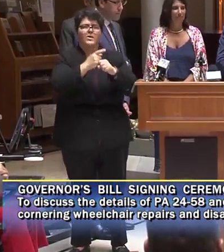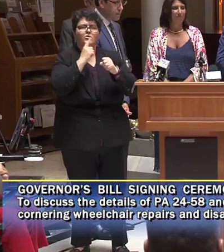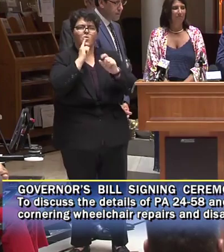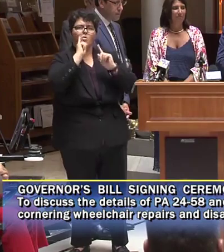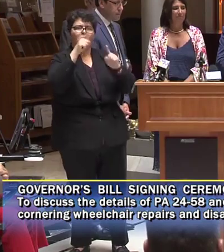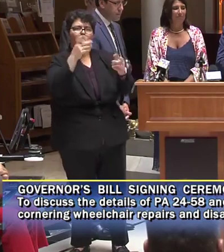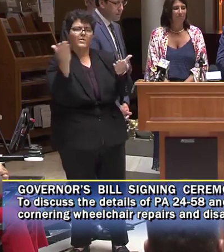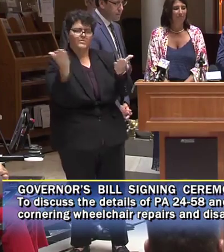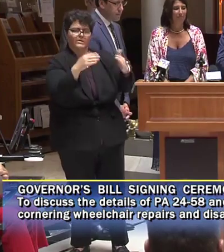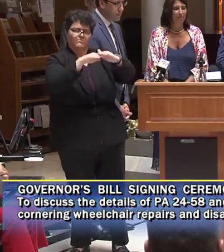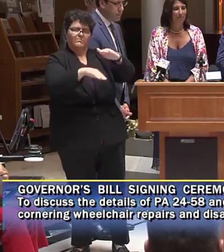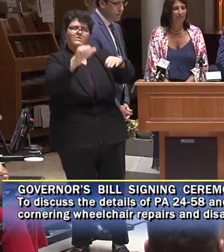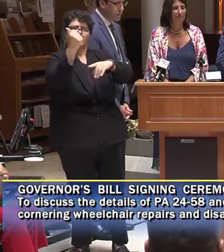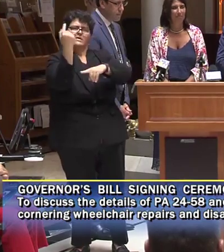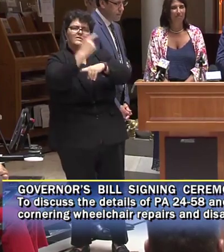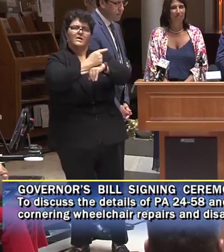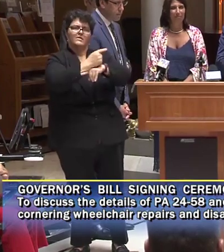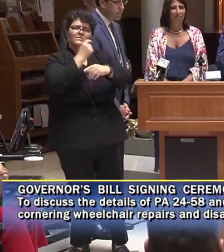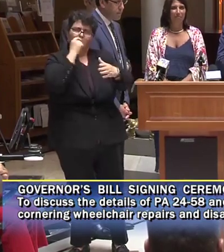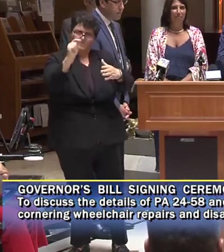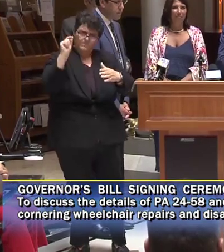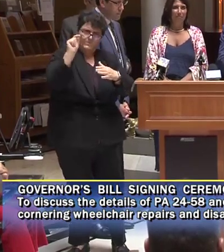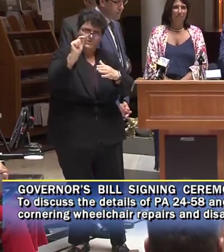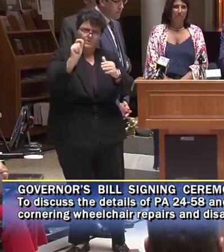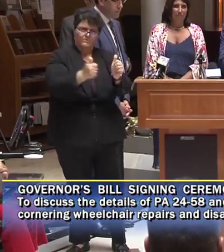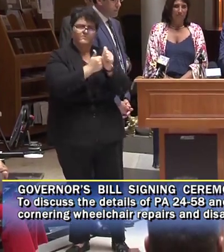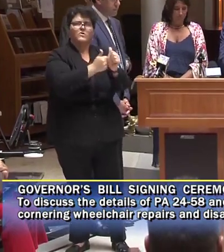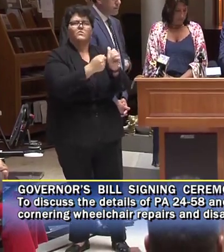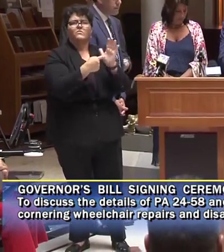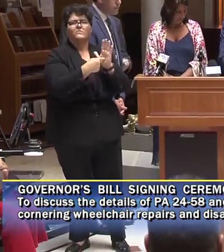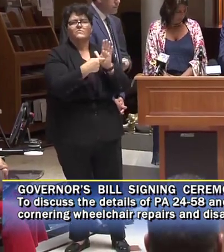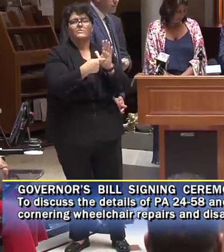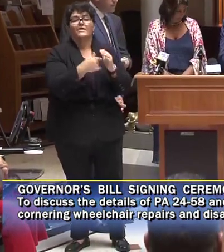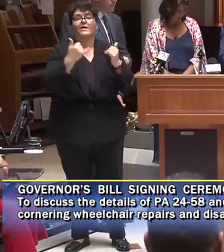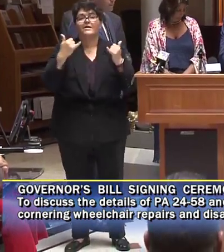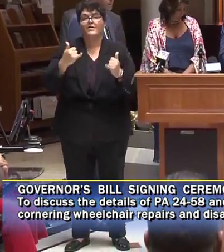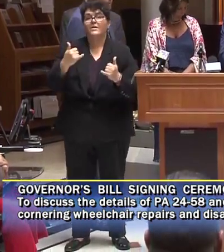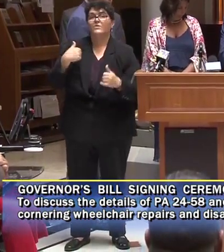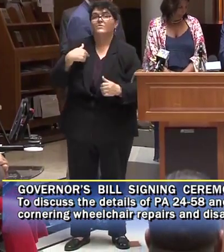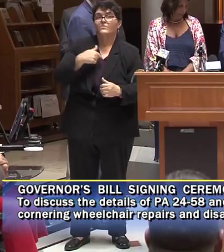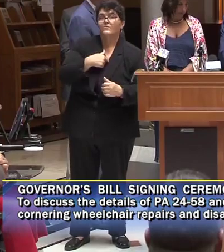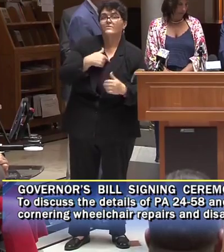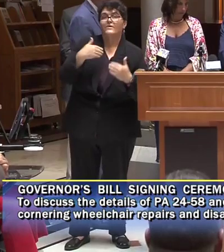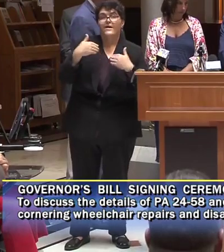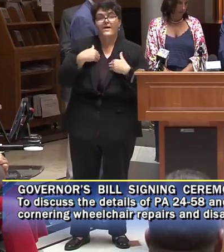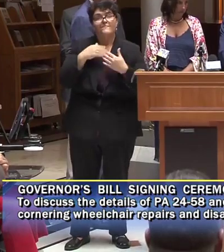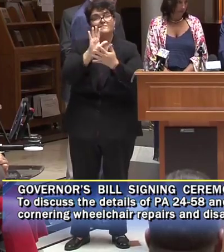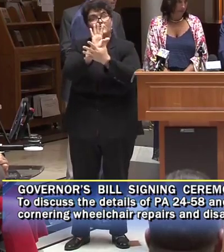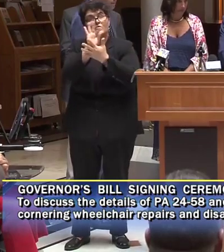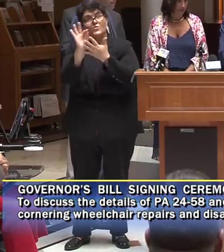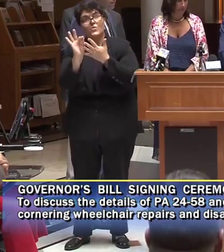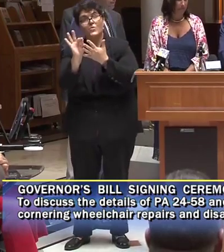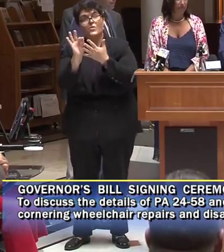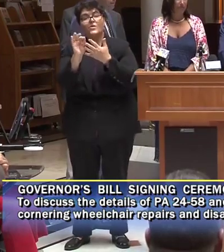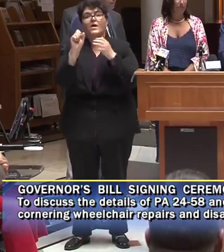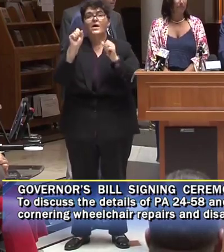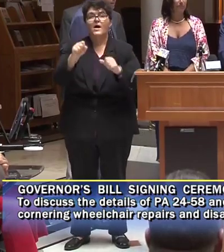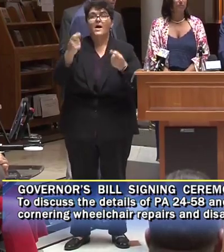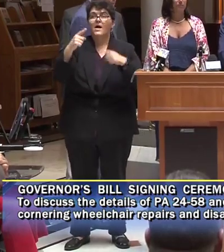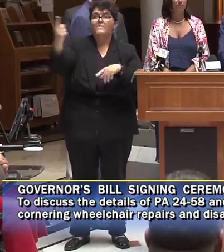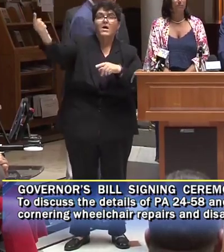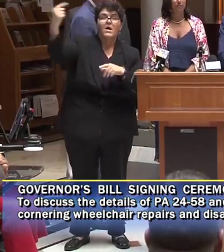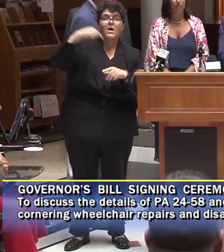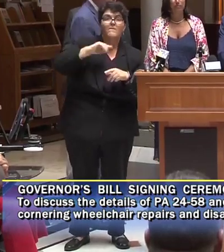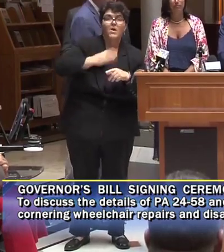We will now have a real choice to have timely repairs done in the safety of our homes instead of being pressured